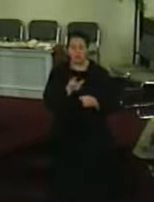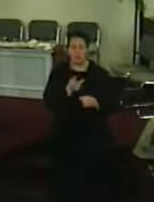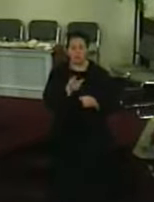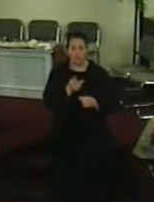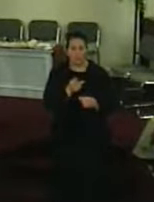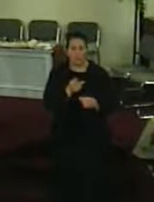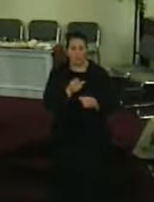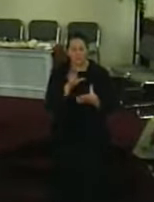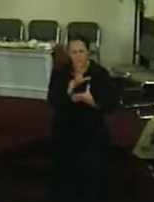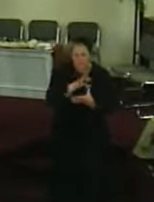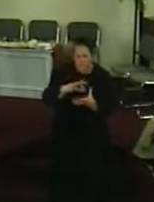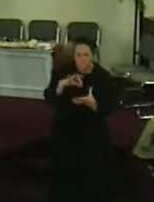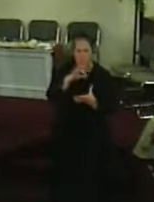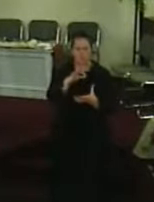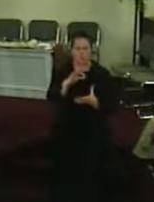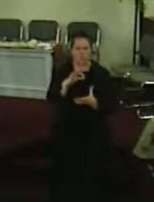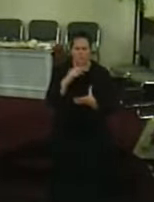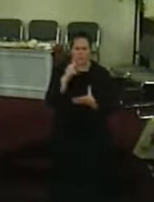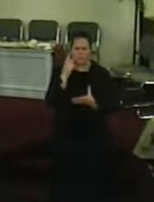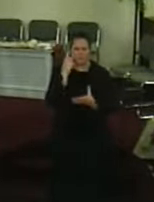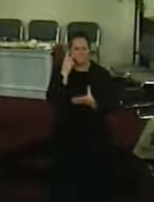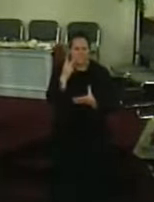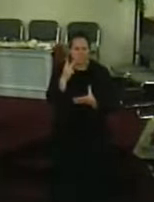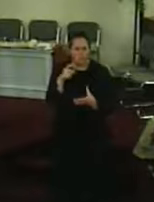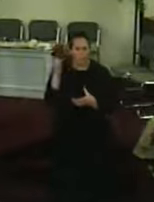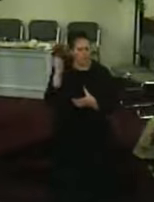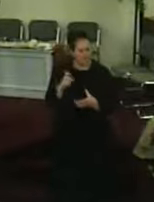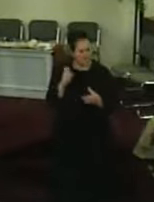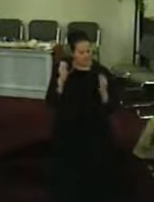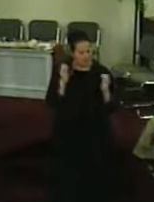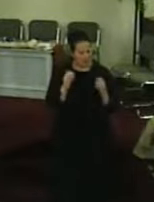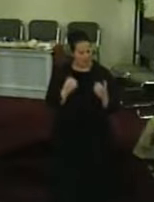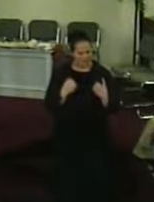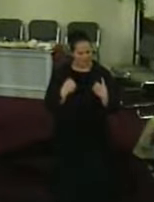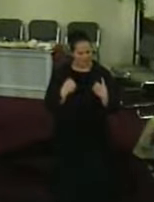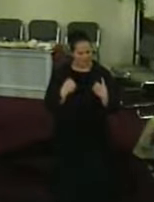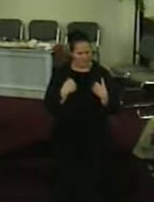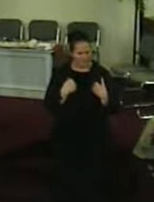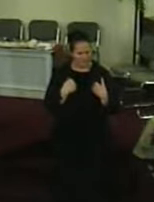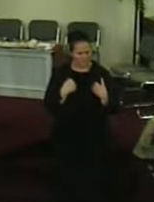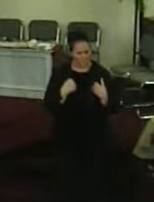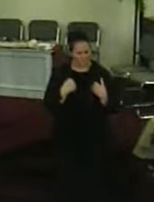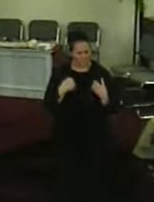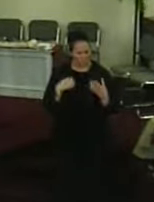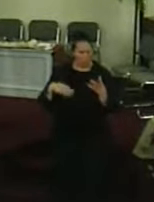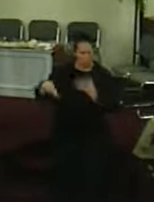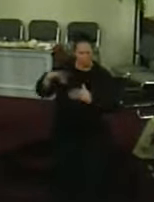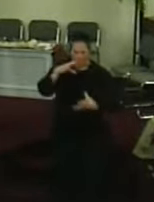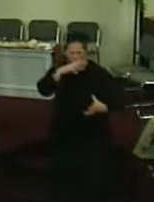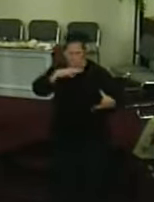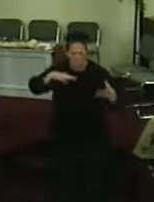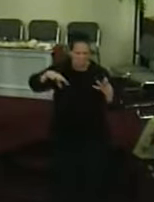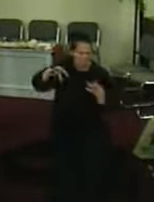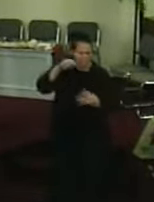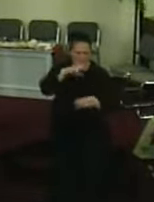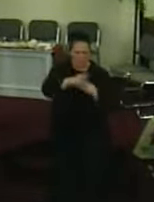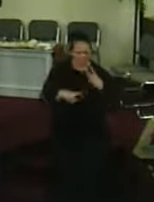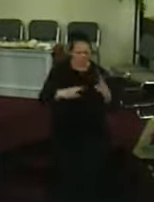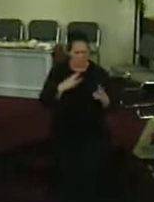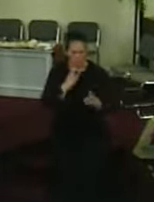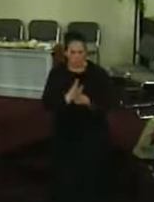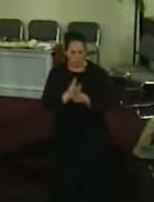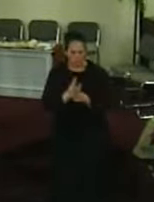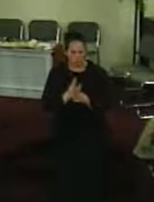have. There's a need today through all the smoke, through all that's going on around us, through all